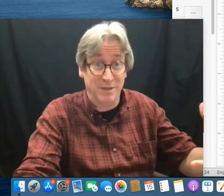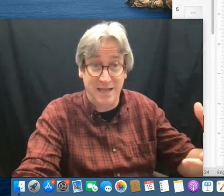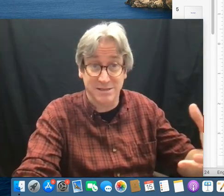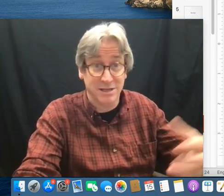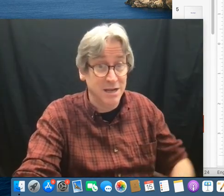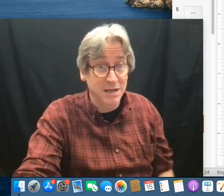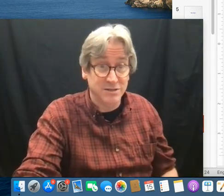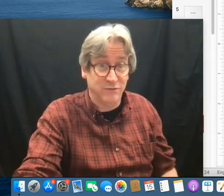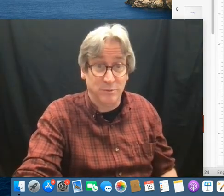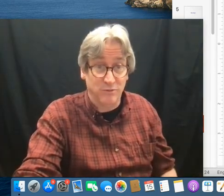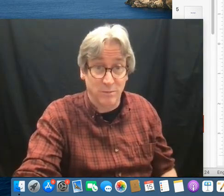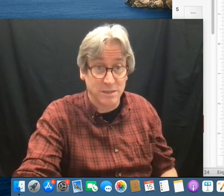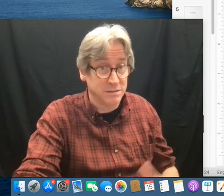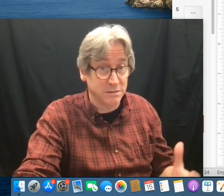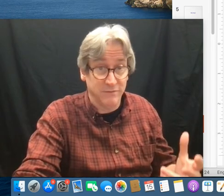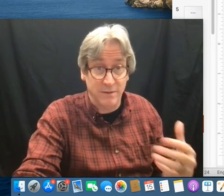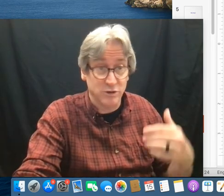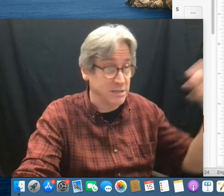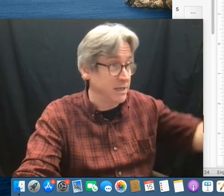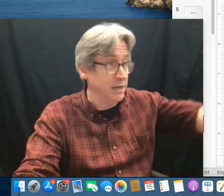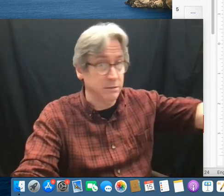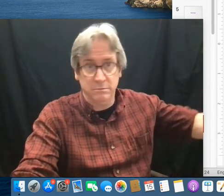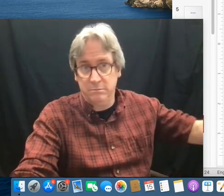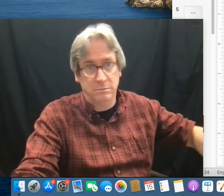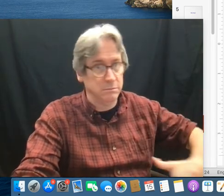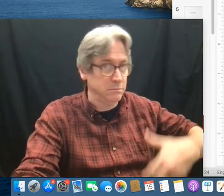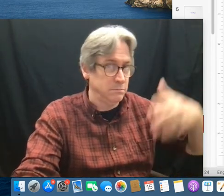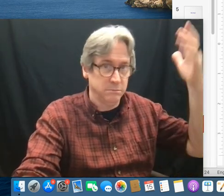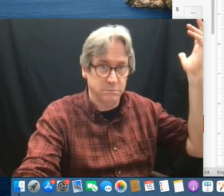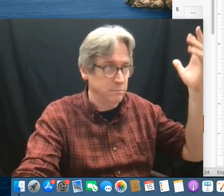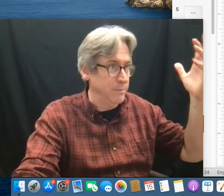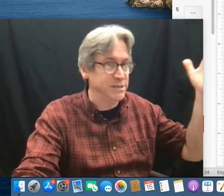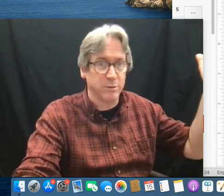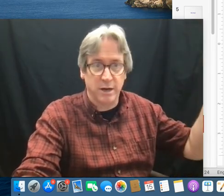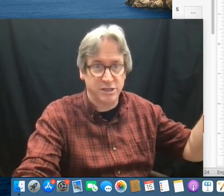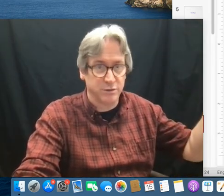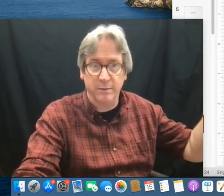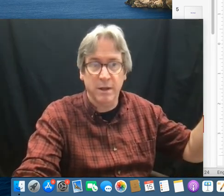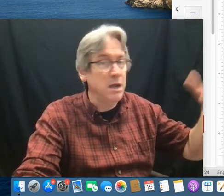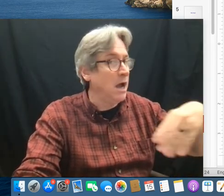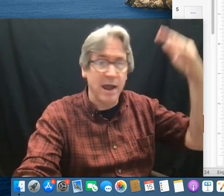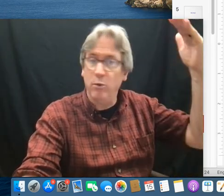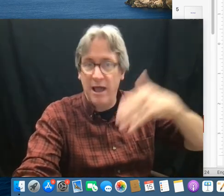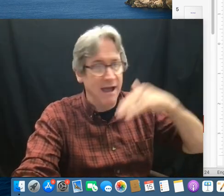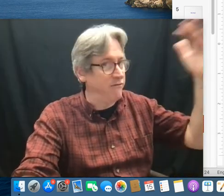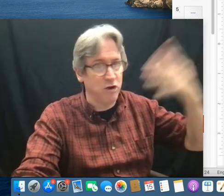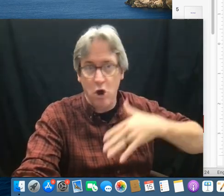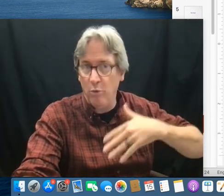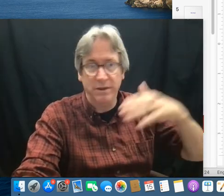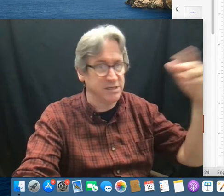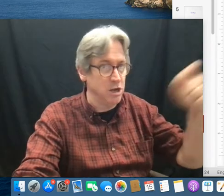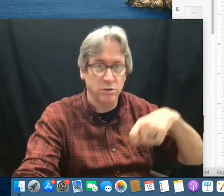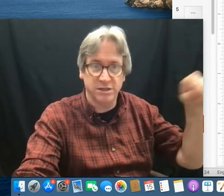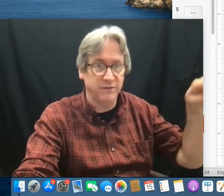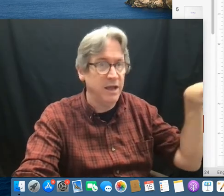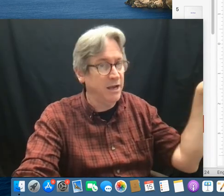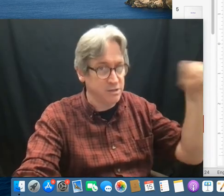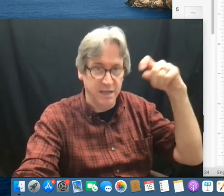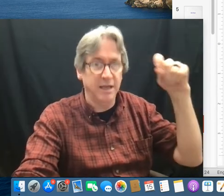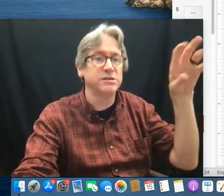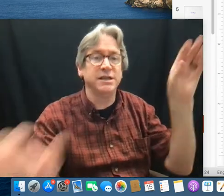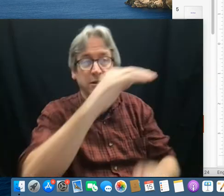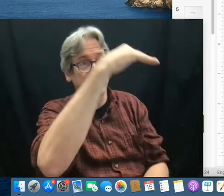more comfortable you can get with that process on paper, the quicker it will become a natural process in your head where you won't have to write